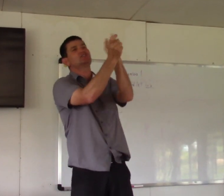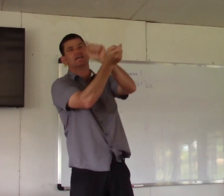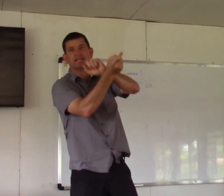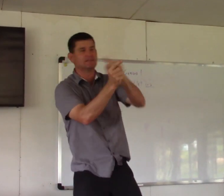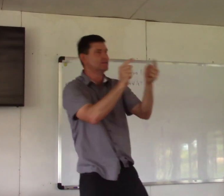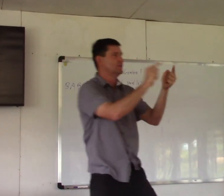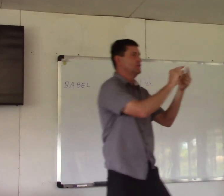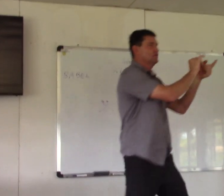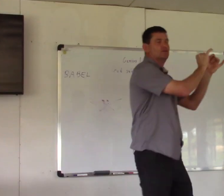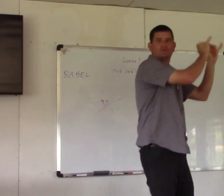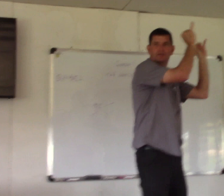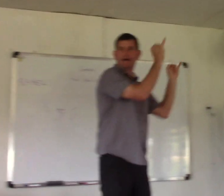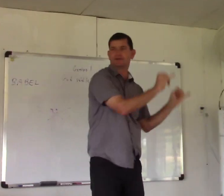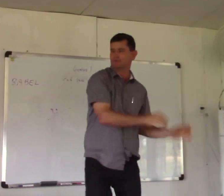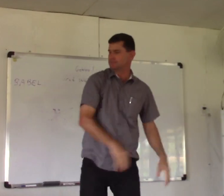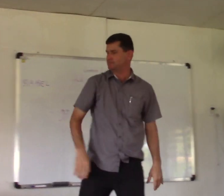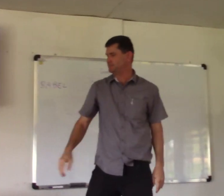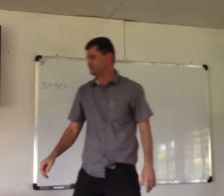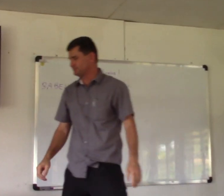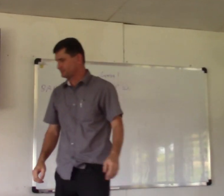it. It's an idol.